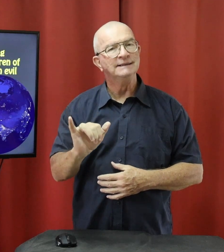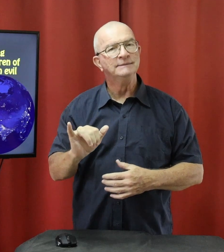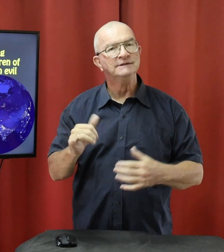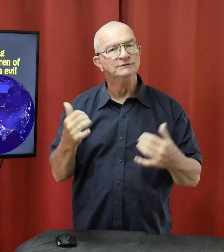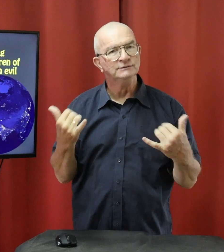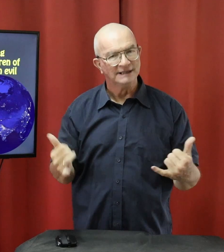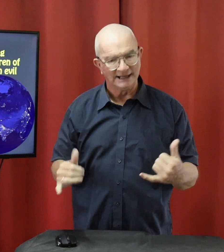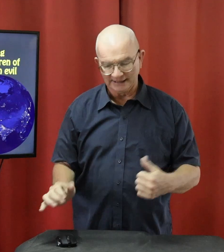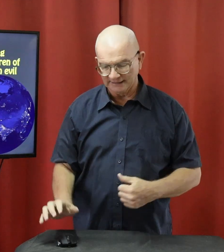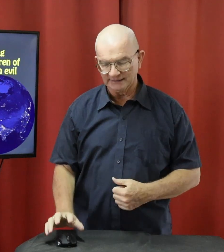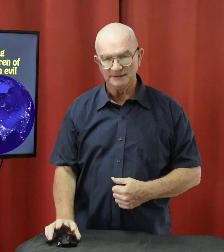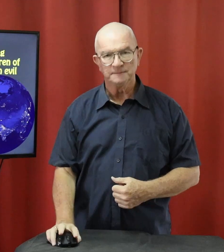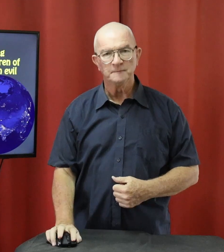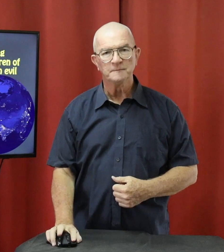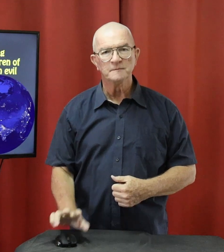And it's the same today.